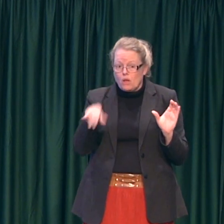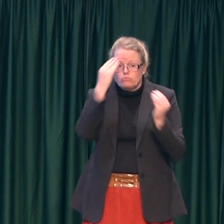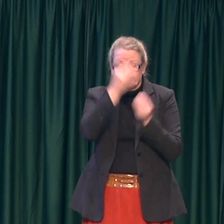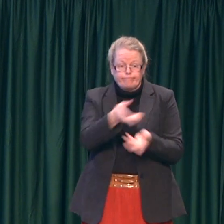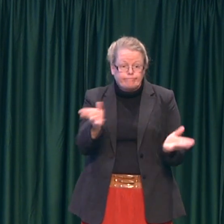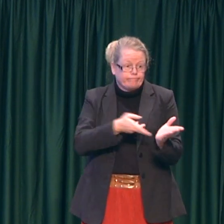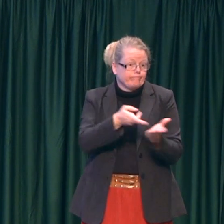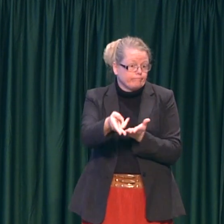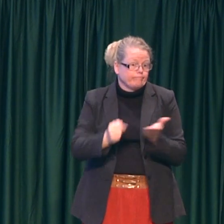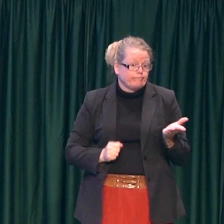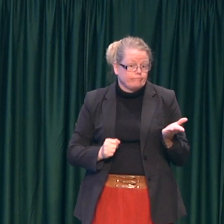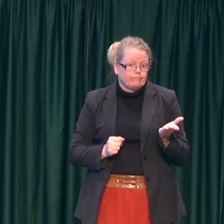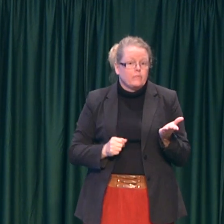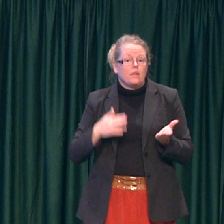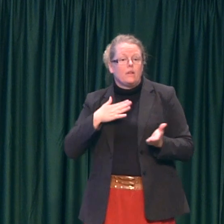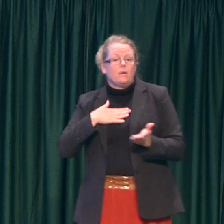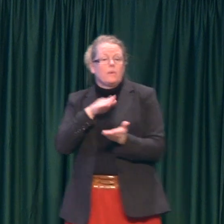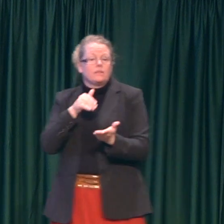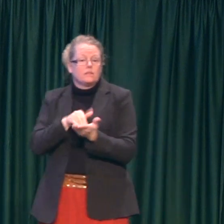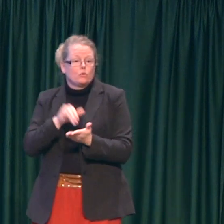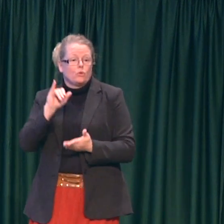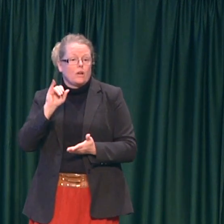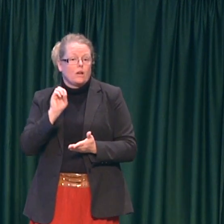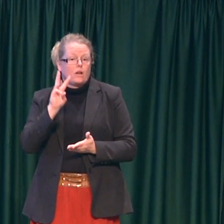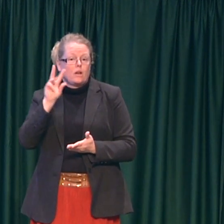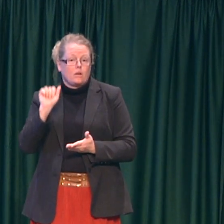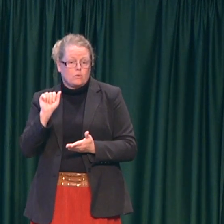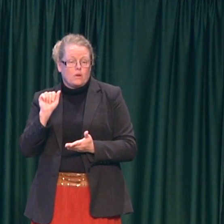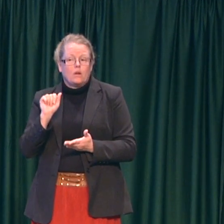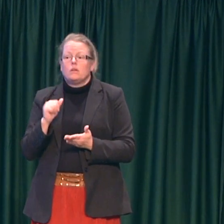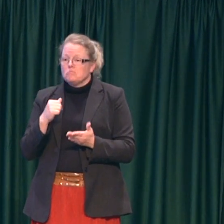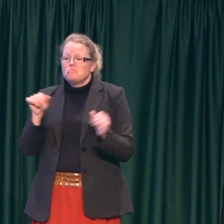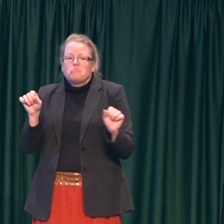If you didn't know that, there you go. At my center in Iowa,